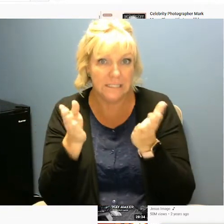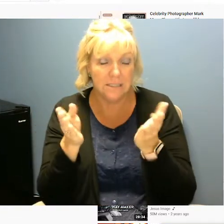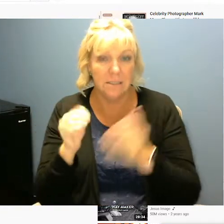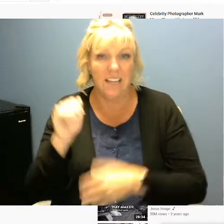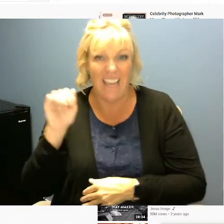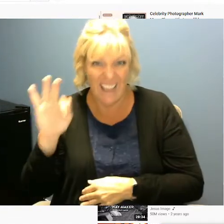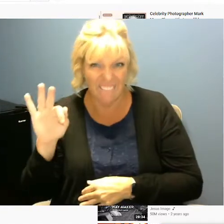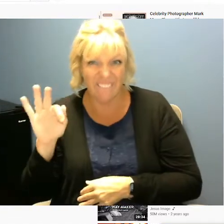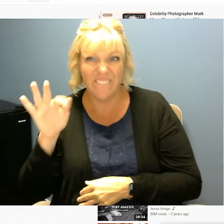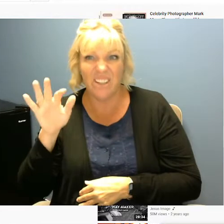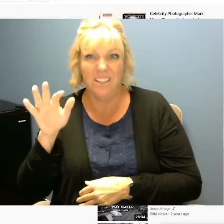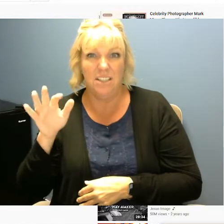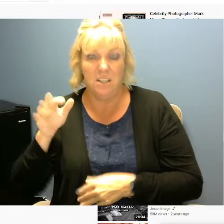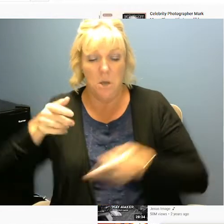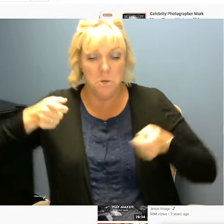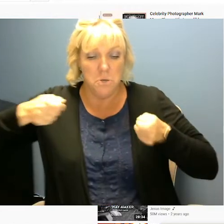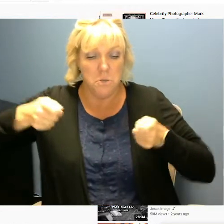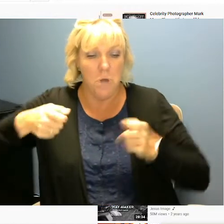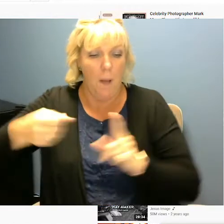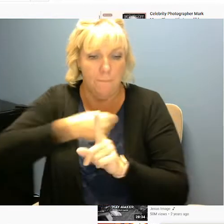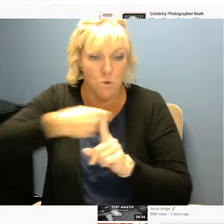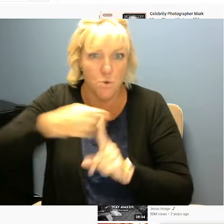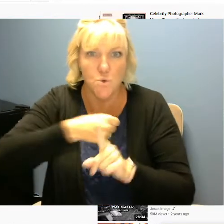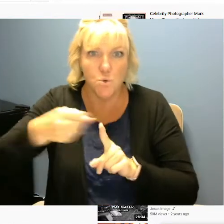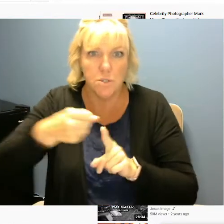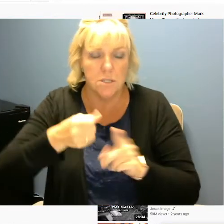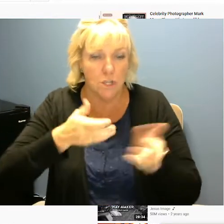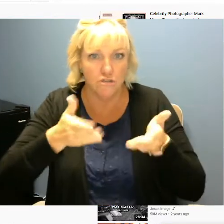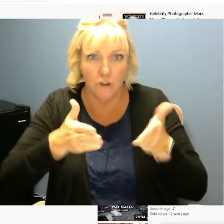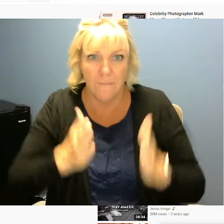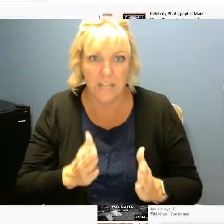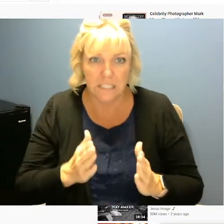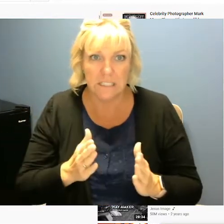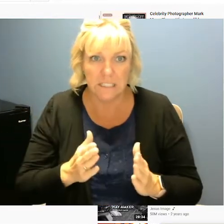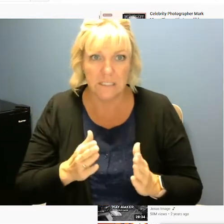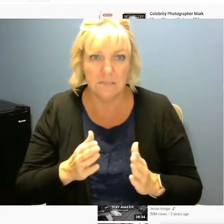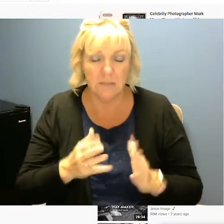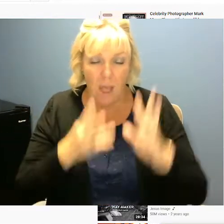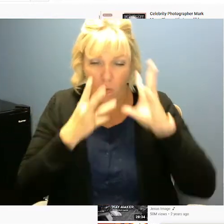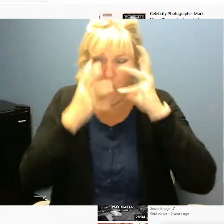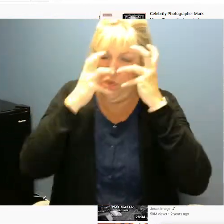or disfigured, they're going to be freed, and they could